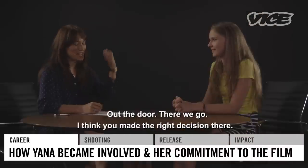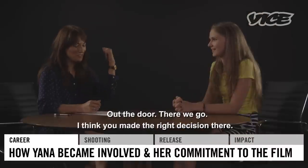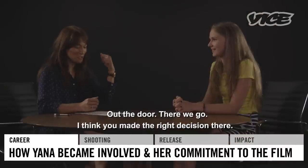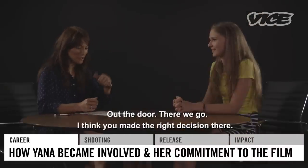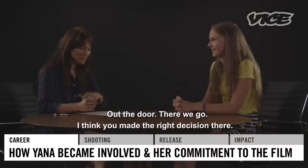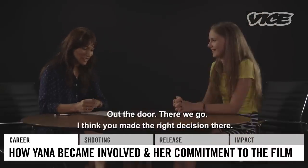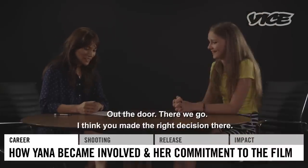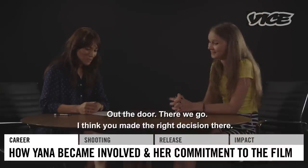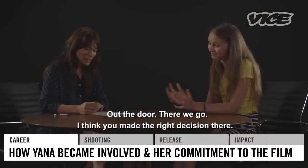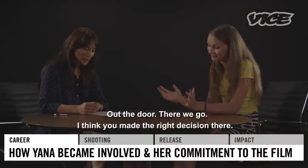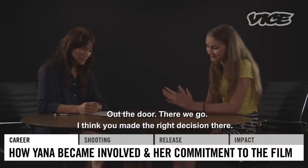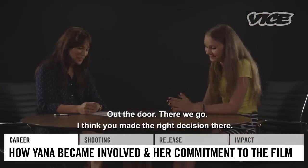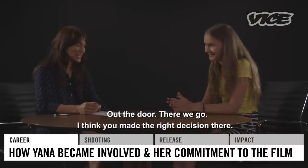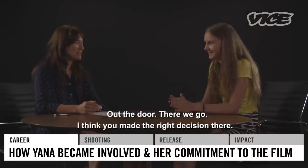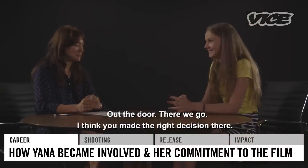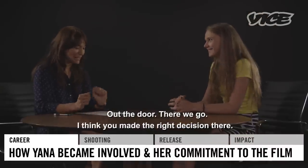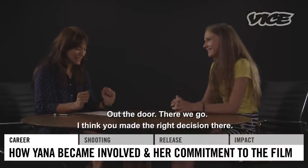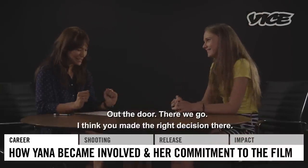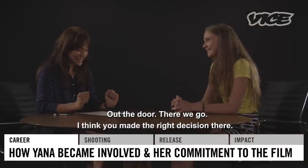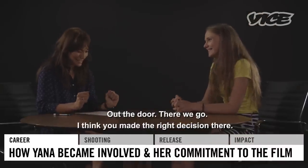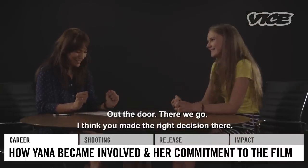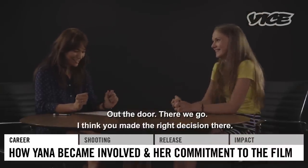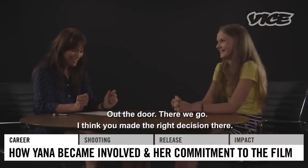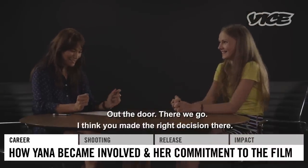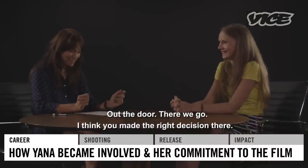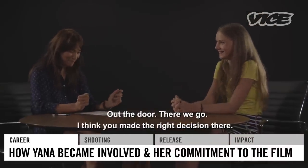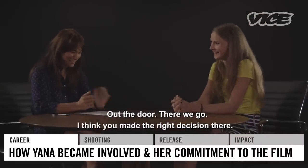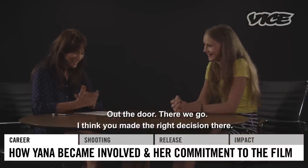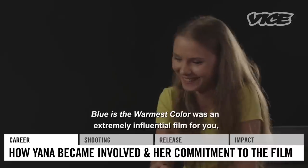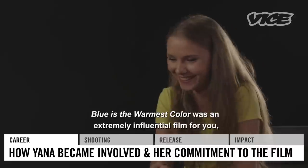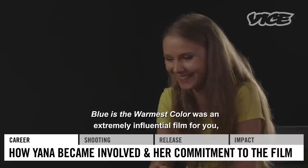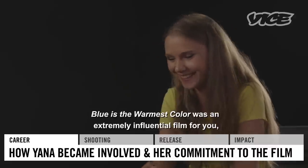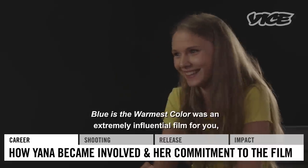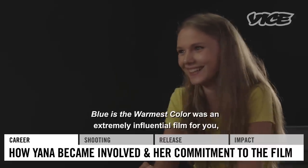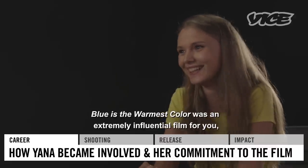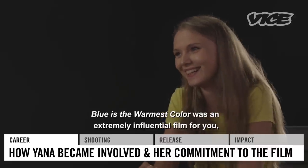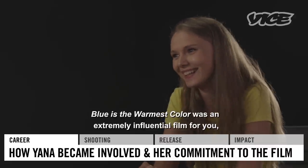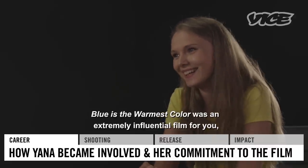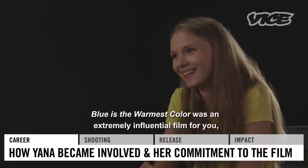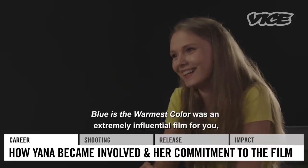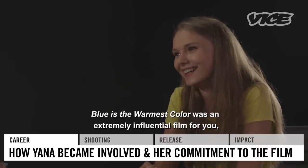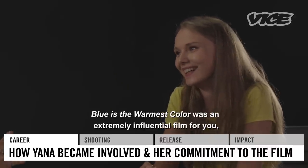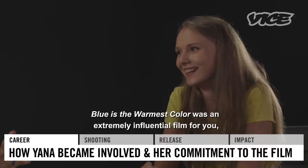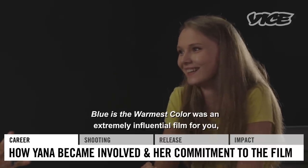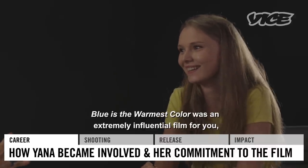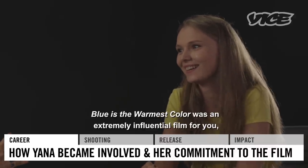Out the door. There we go. I think you made the right decision there. Blue is the Warmest Color. It was an extremely influential film for you.